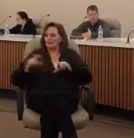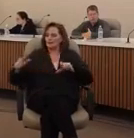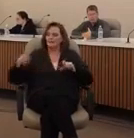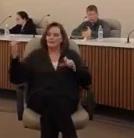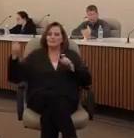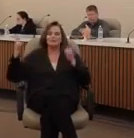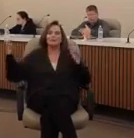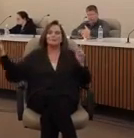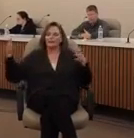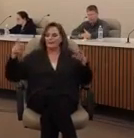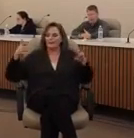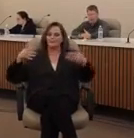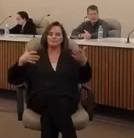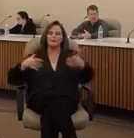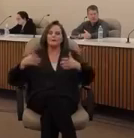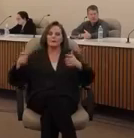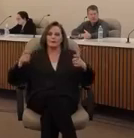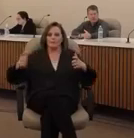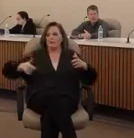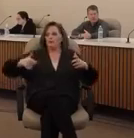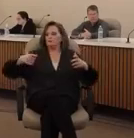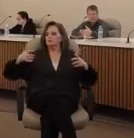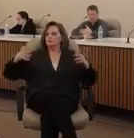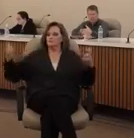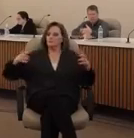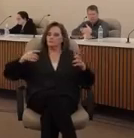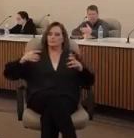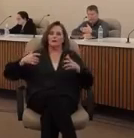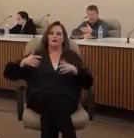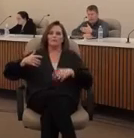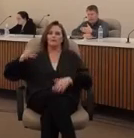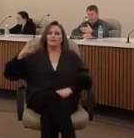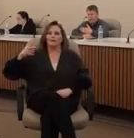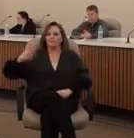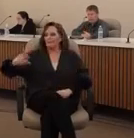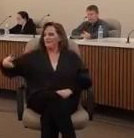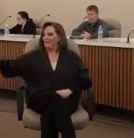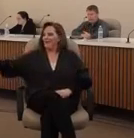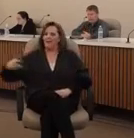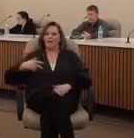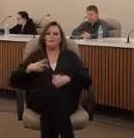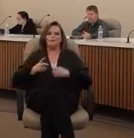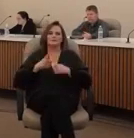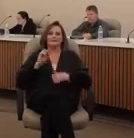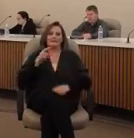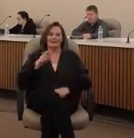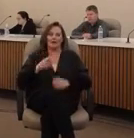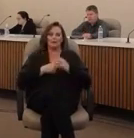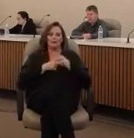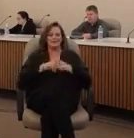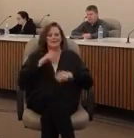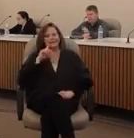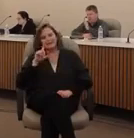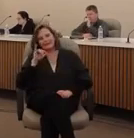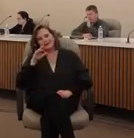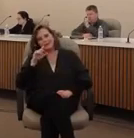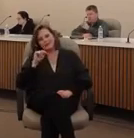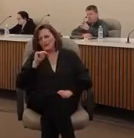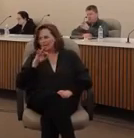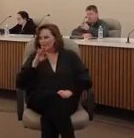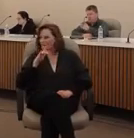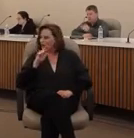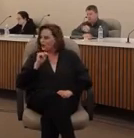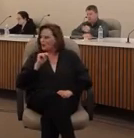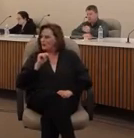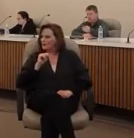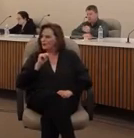large lot of car storage, followed by, is it Lightfoot? Or is that the one that goes